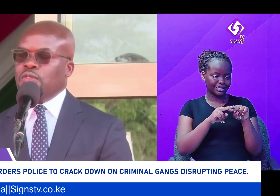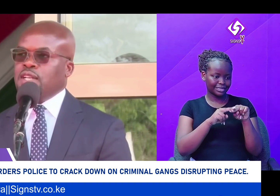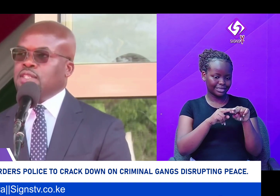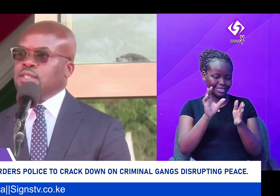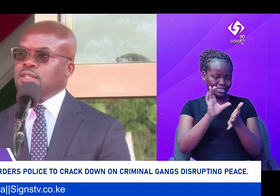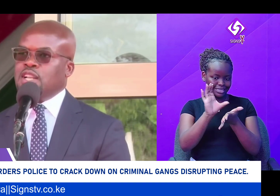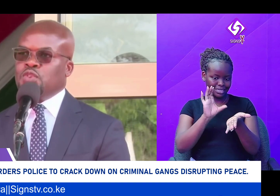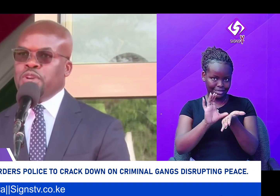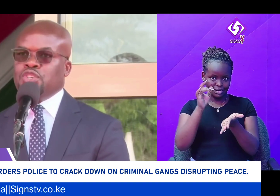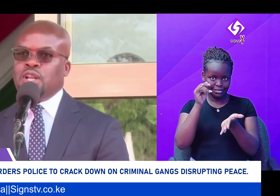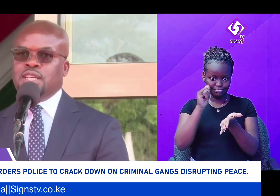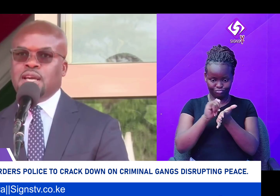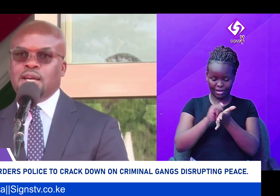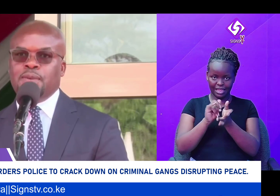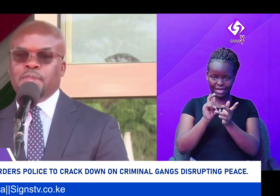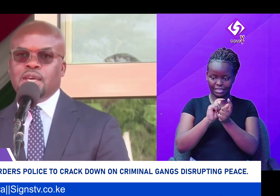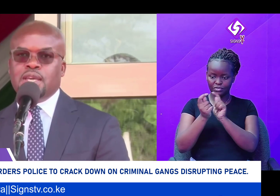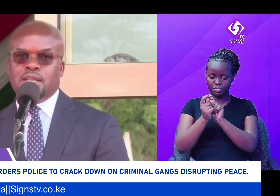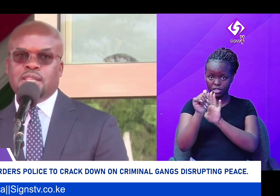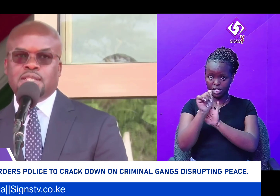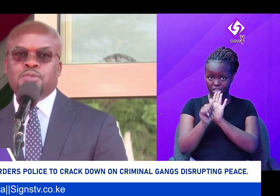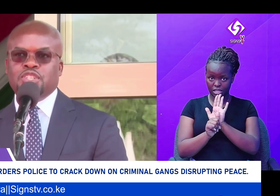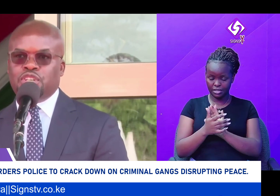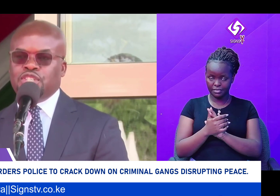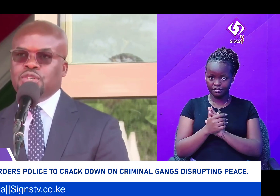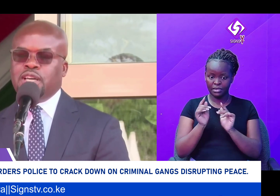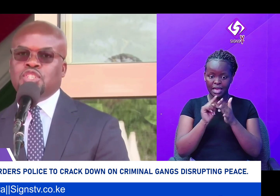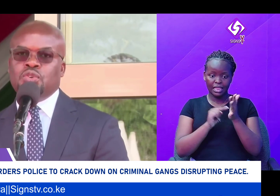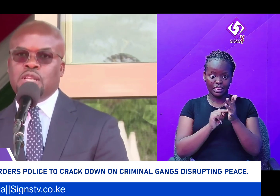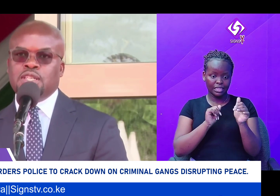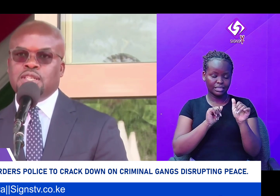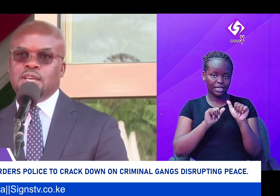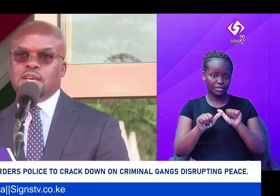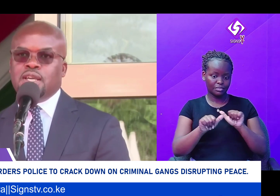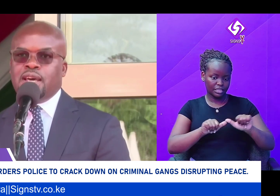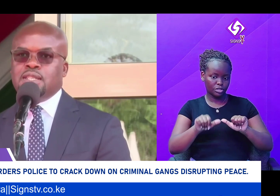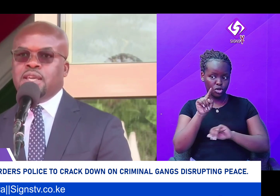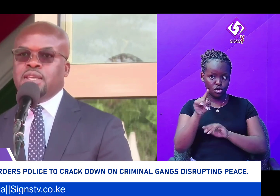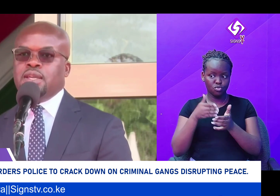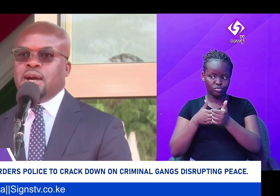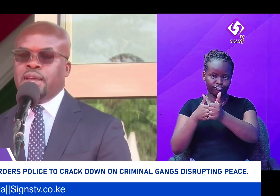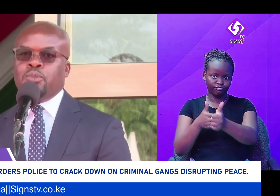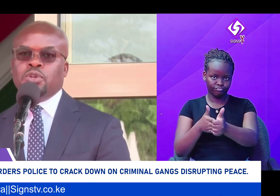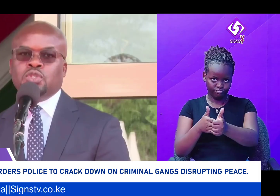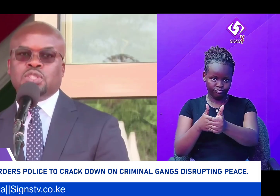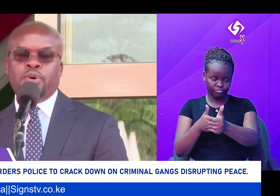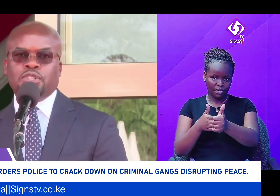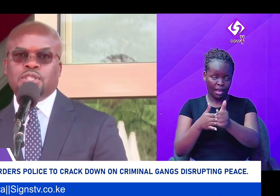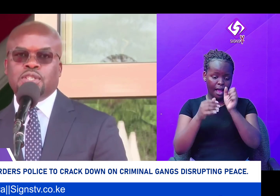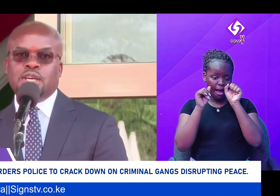that transformation agenda in this administration that you lead, that they are able to support in